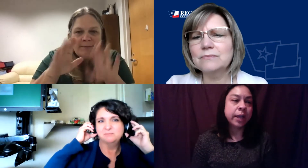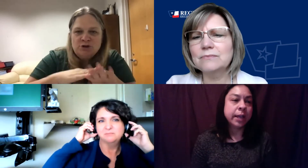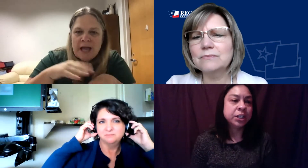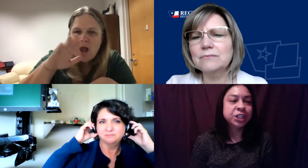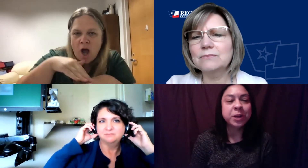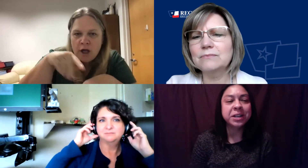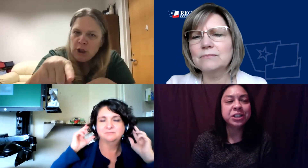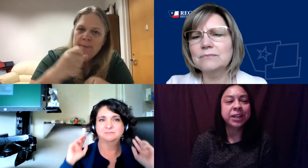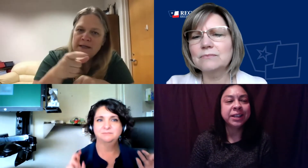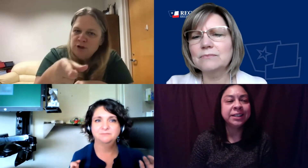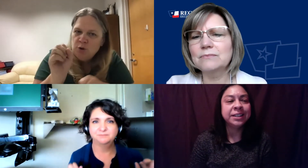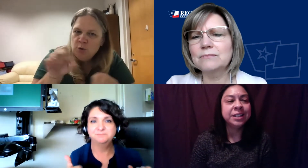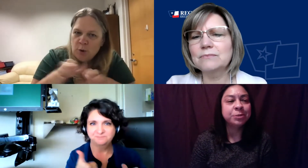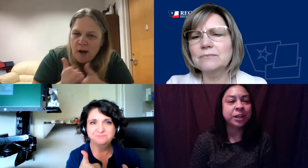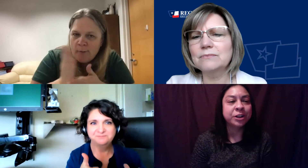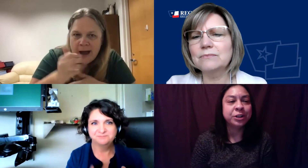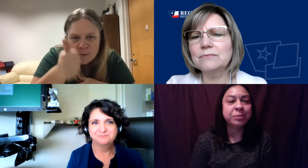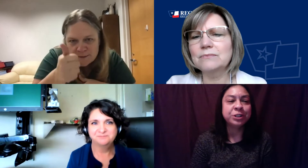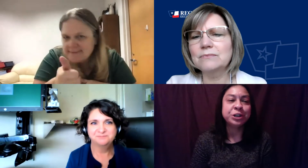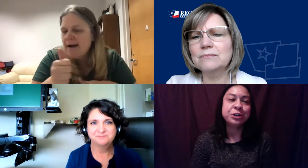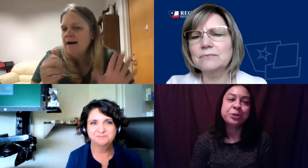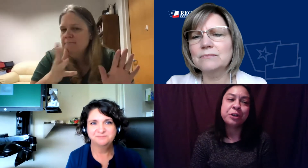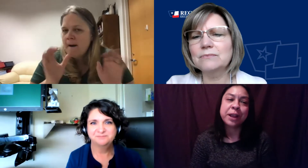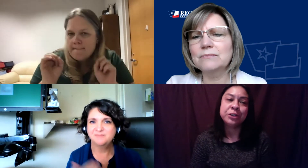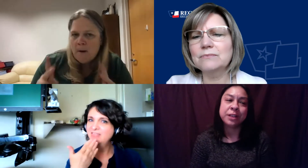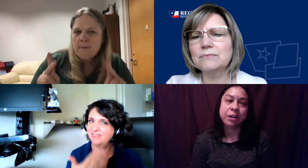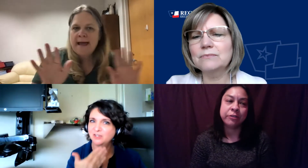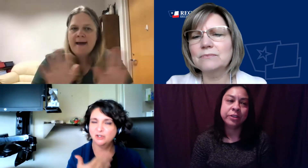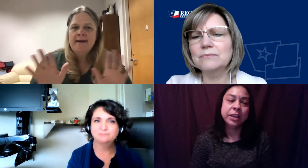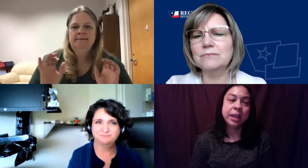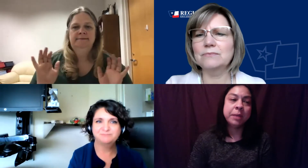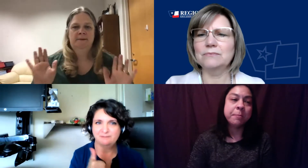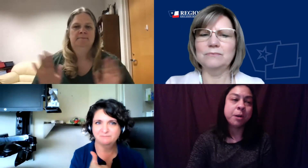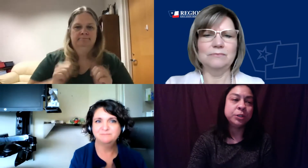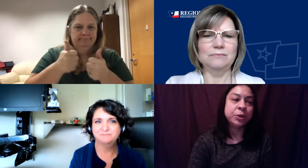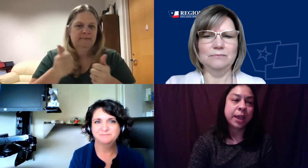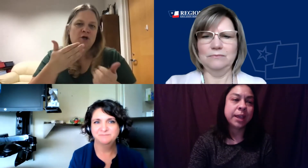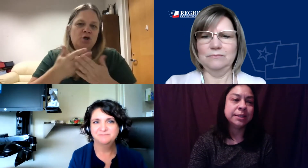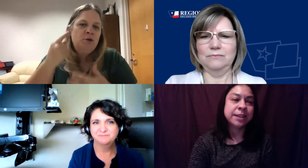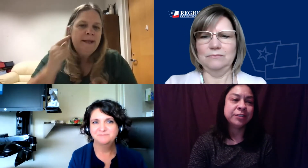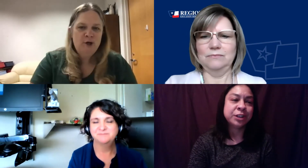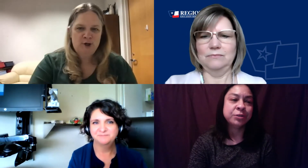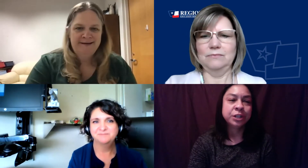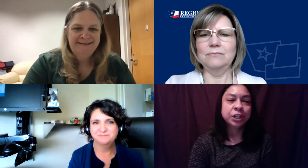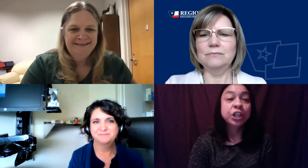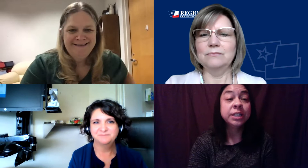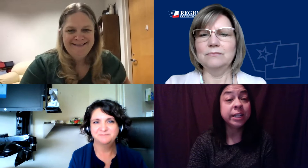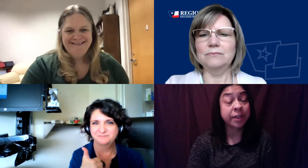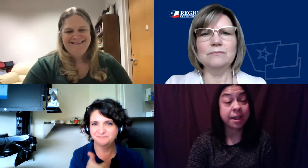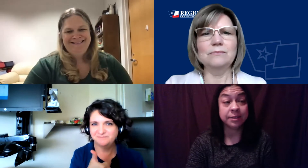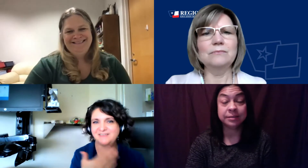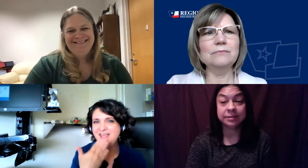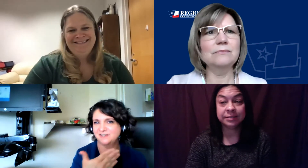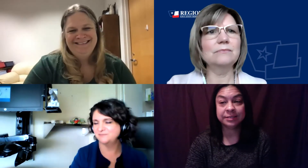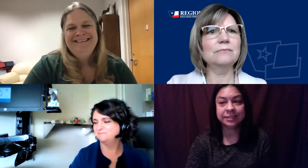Yeah, okay. Just wanted to check in and double check on you and make sure you're doing all right yourself. Thank you. And that mom was okay. So good to hear